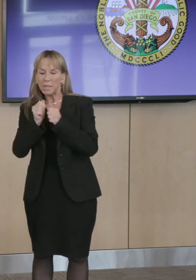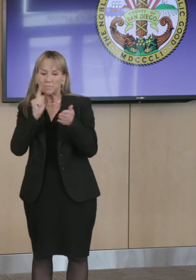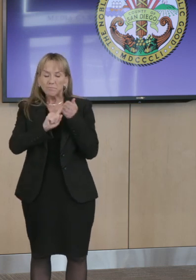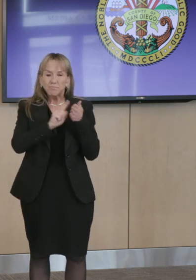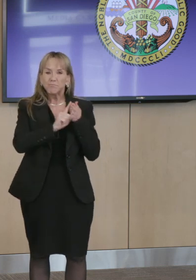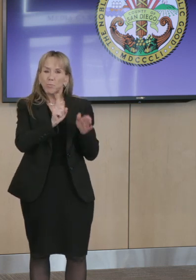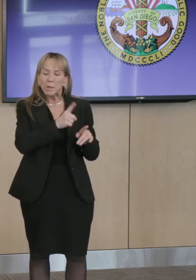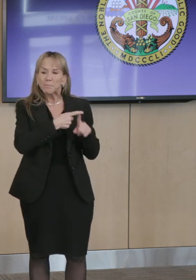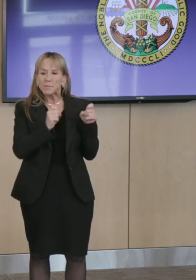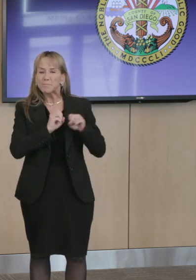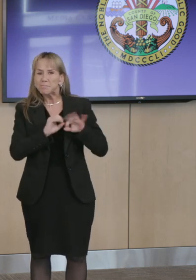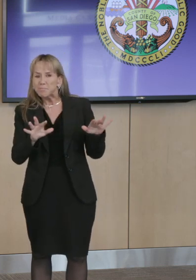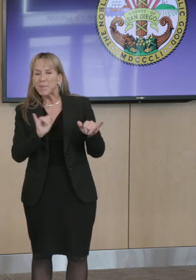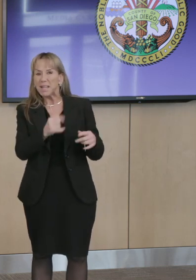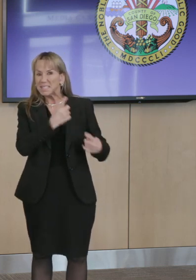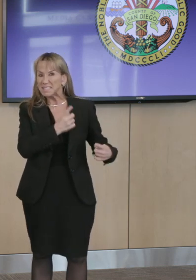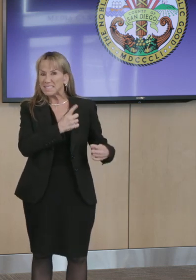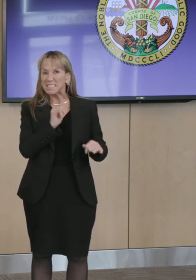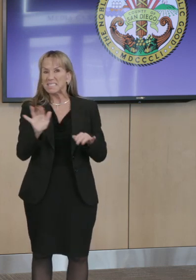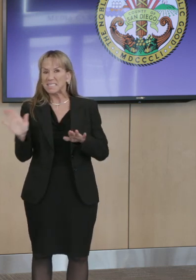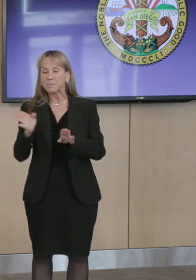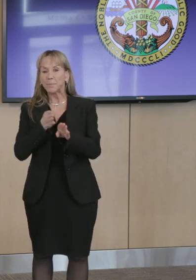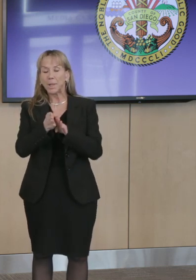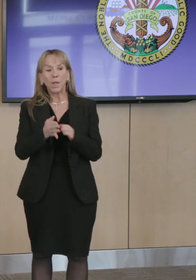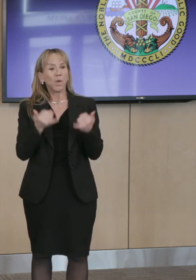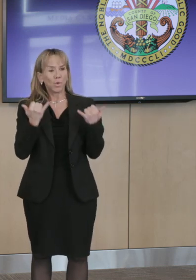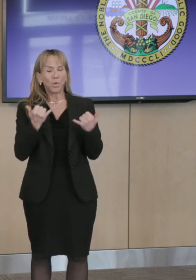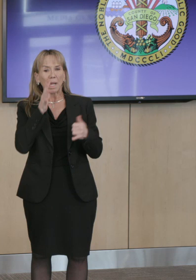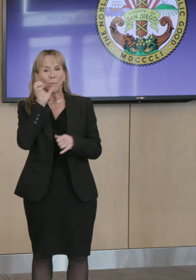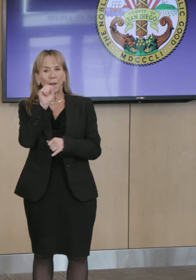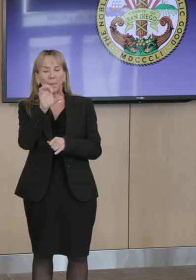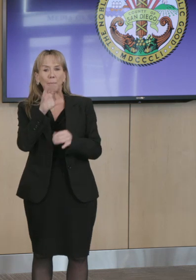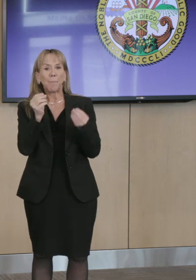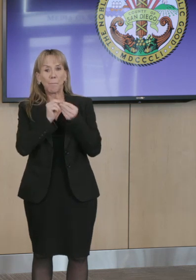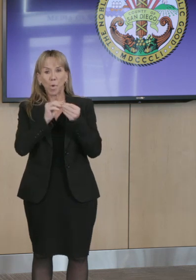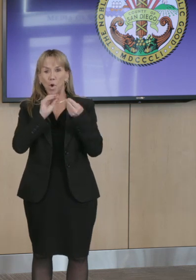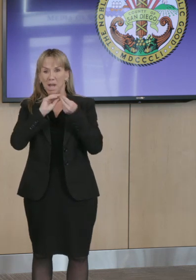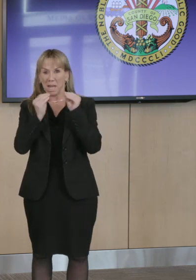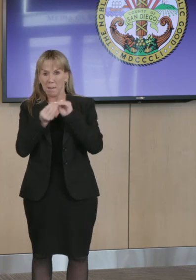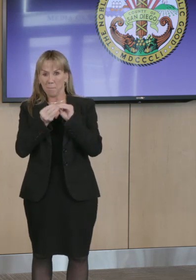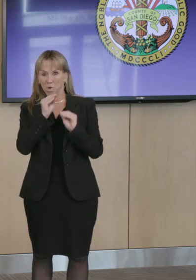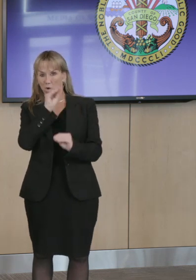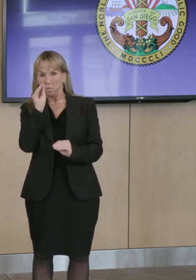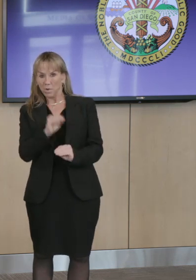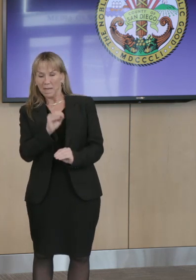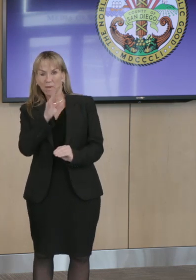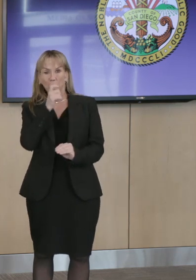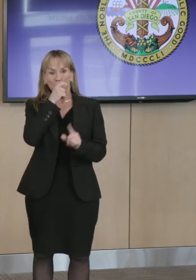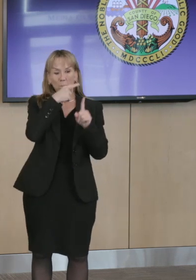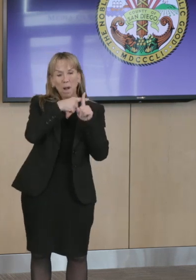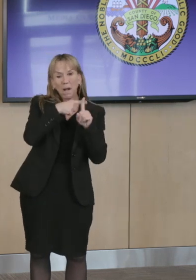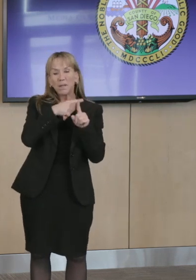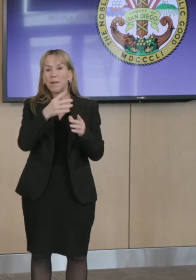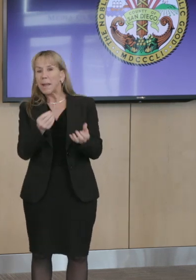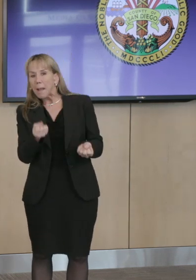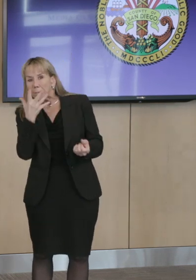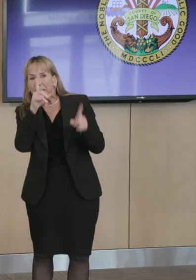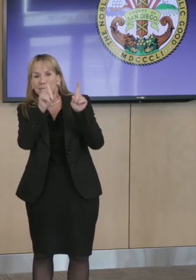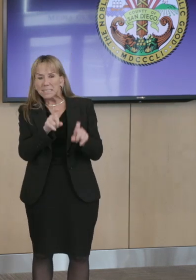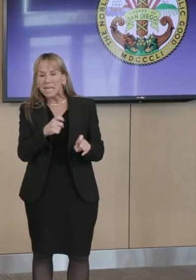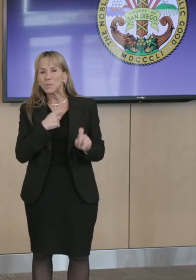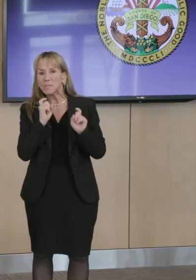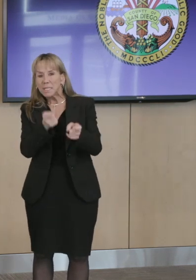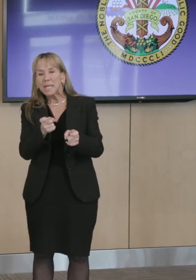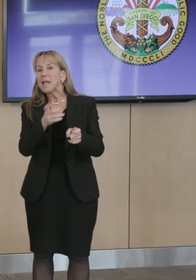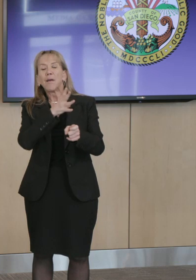Today, we're going to hear an update about our case numbers and our testing for COVID-19, and we're hoping to illustrate that